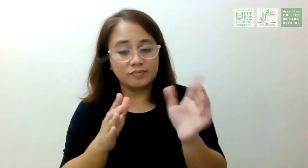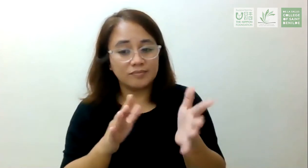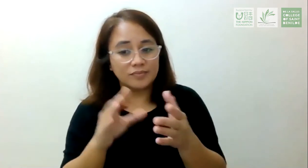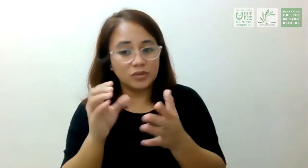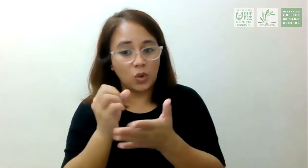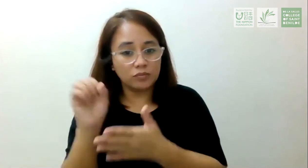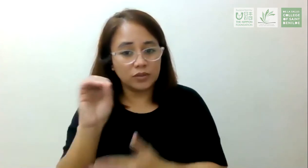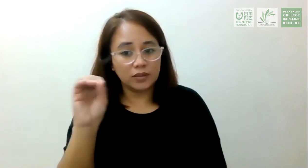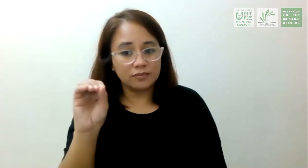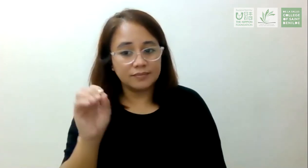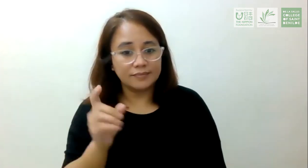Does that make sense?